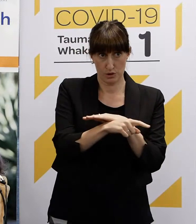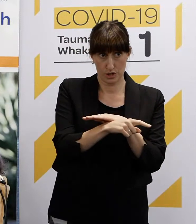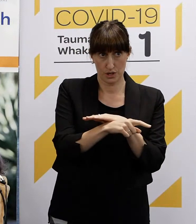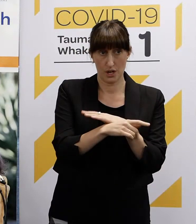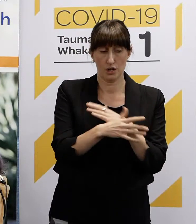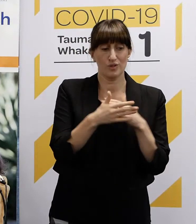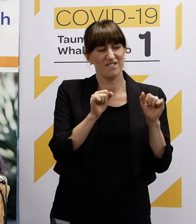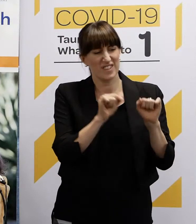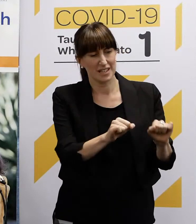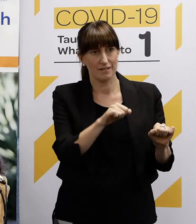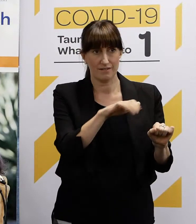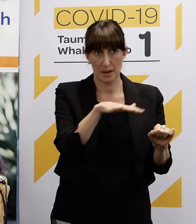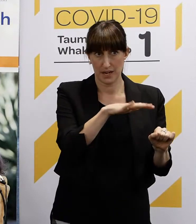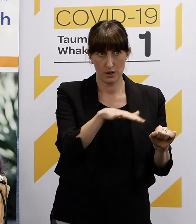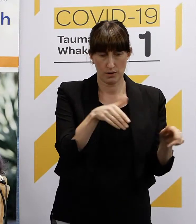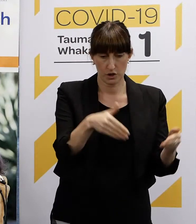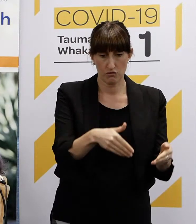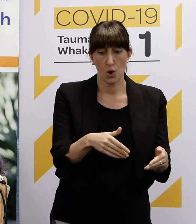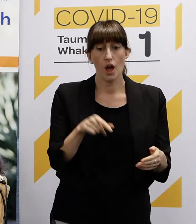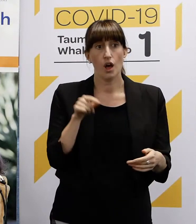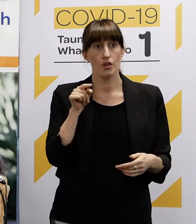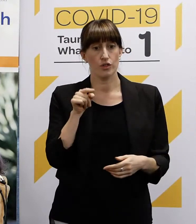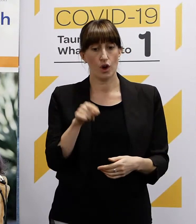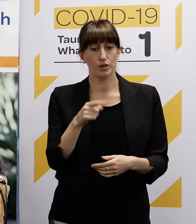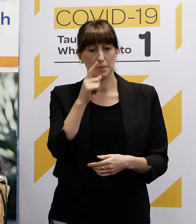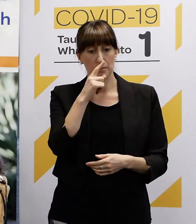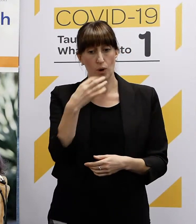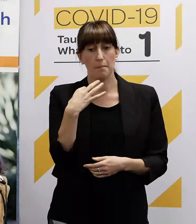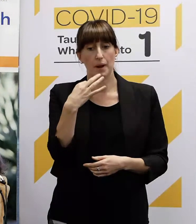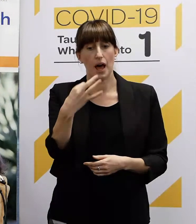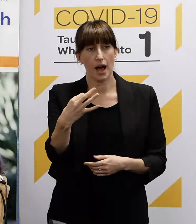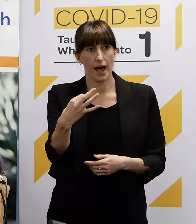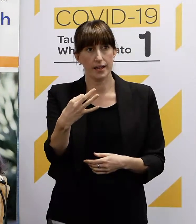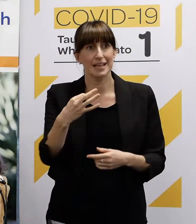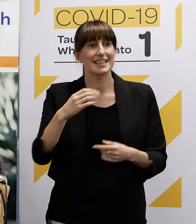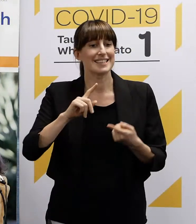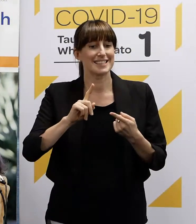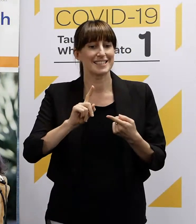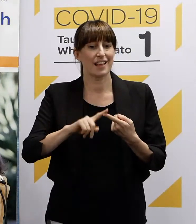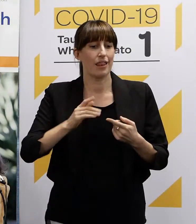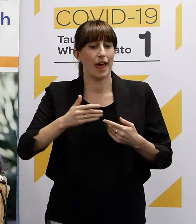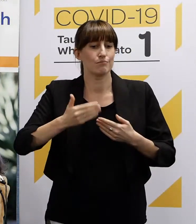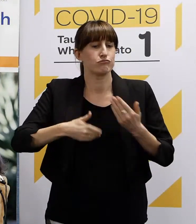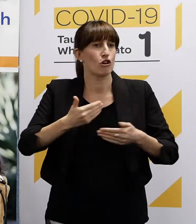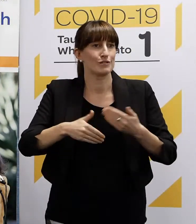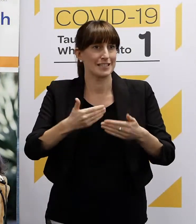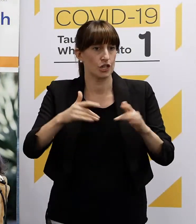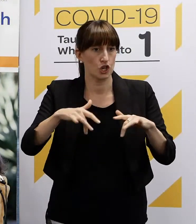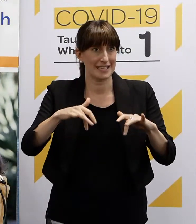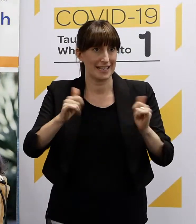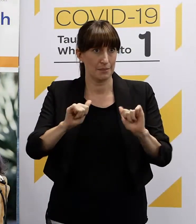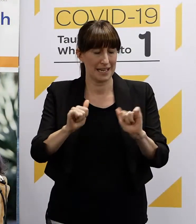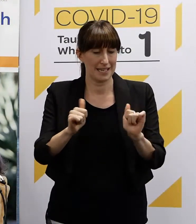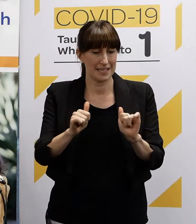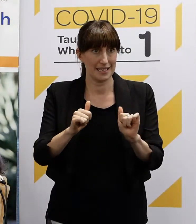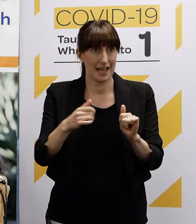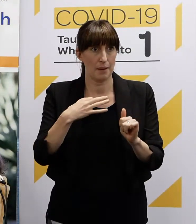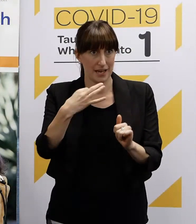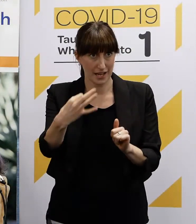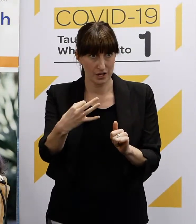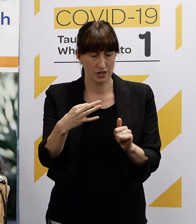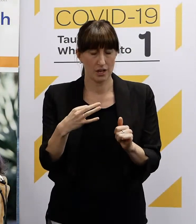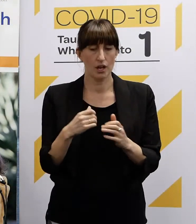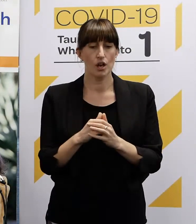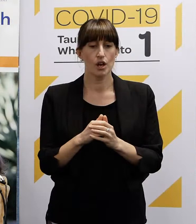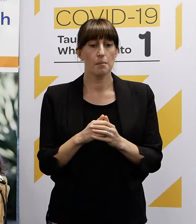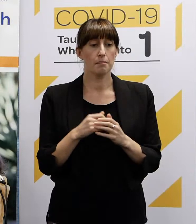those applications under the conditions in which they had applied. So we had quite a strict set of protocols for infection